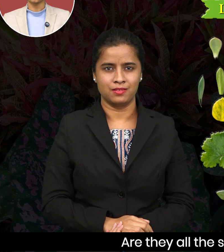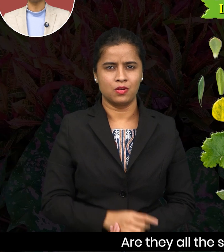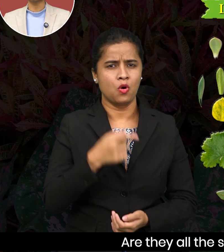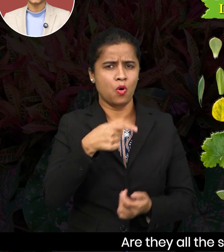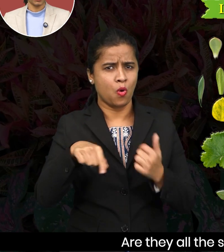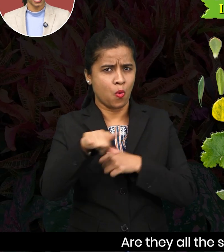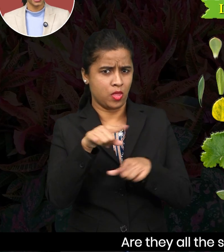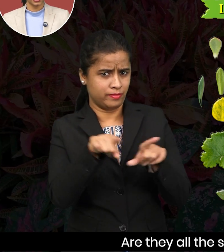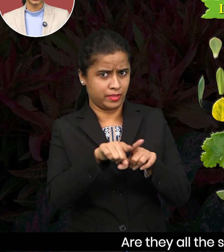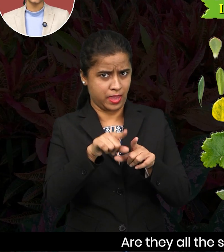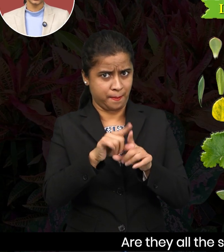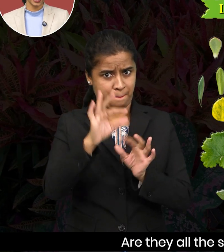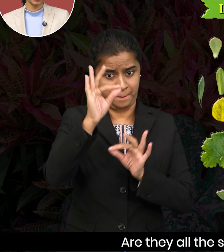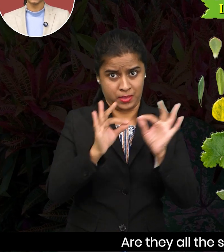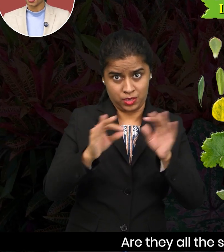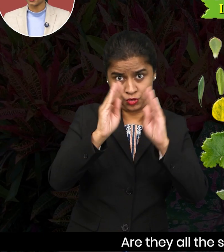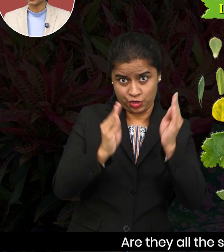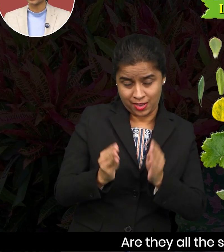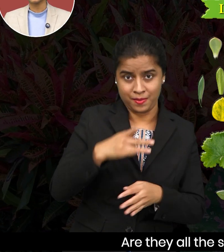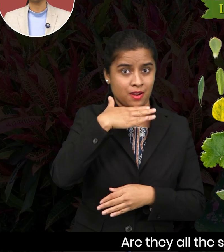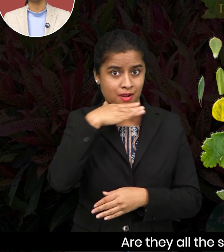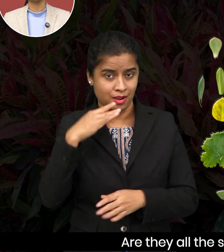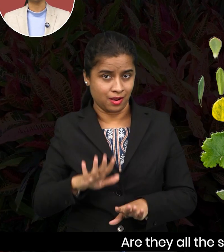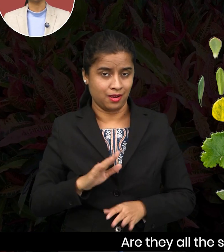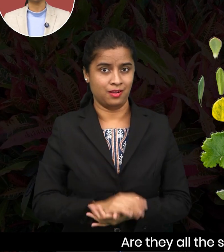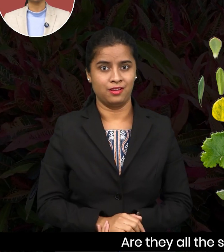Are they all the same size, shape, and color?